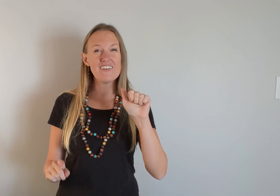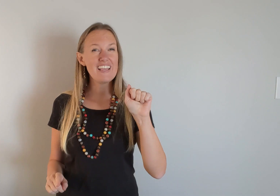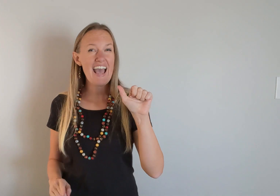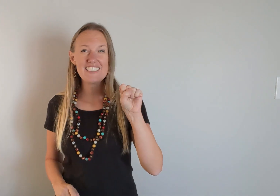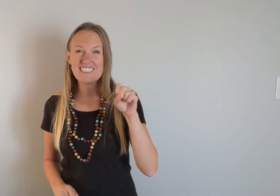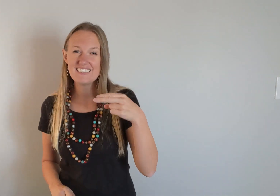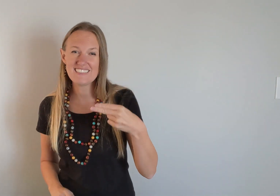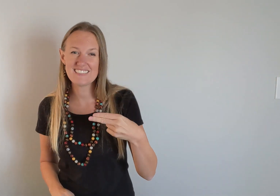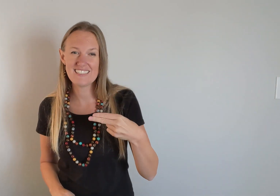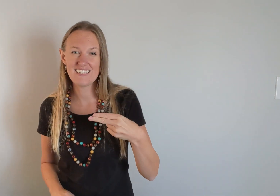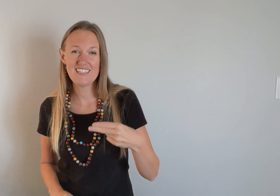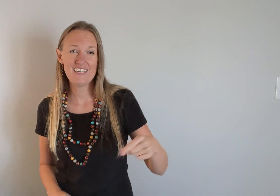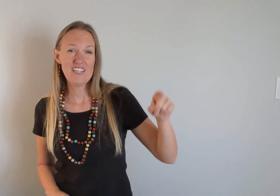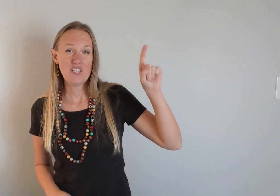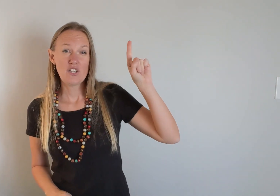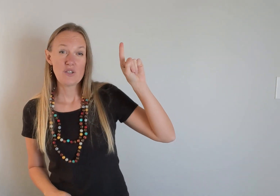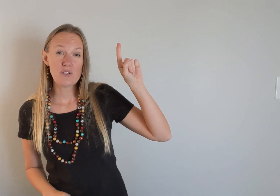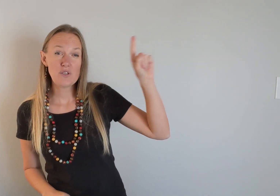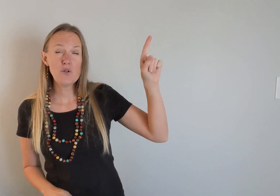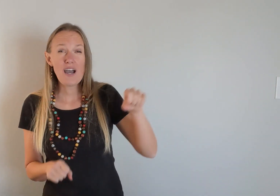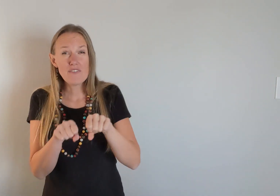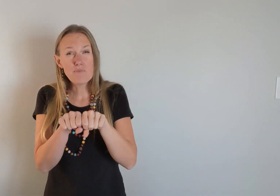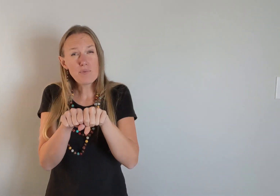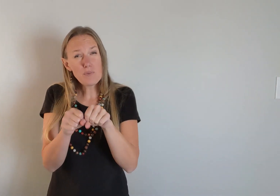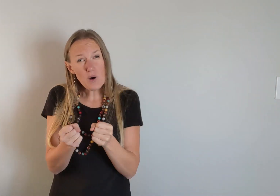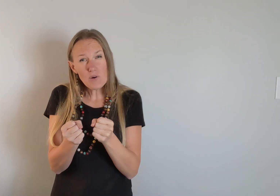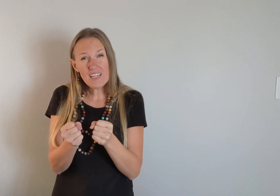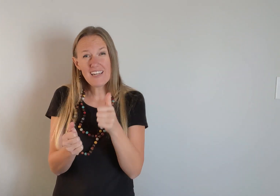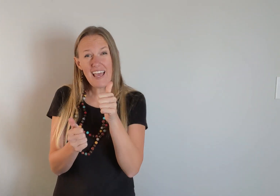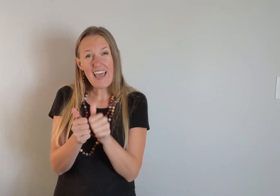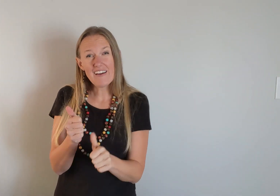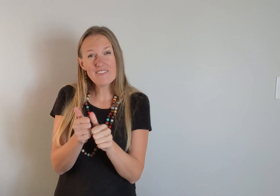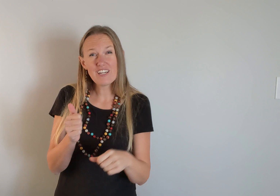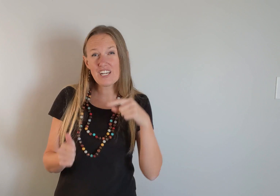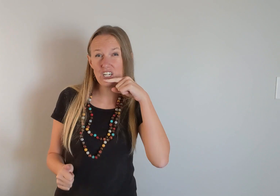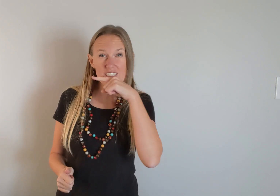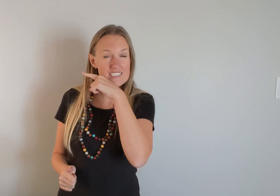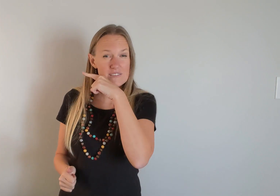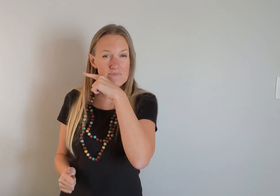the ashes. You have broken every curse.